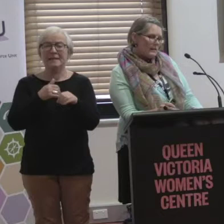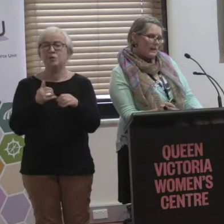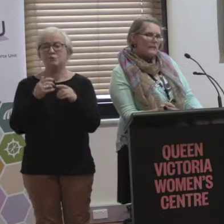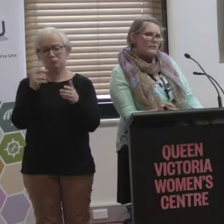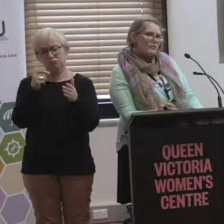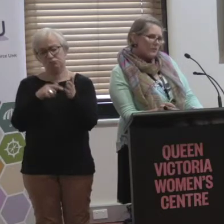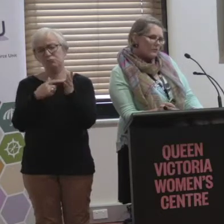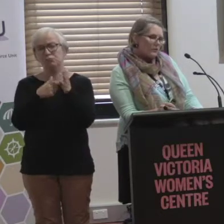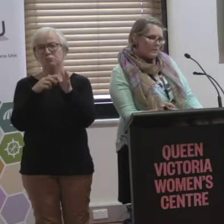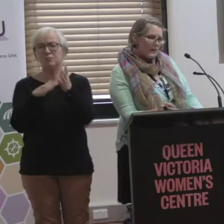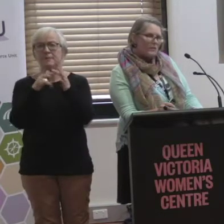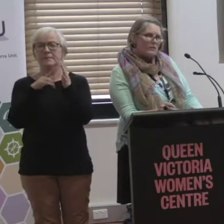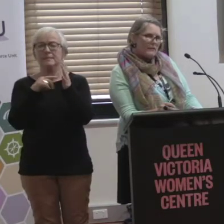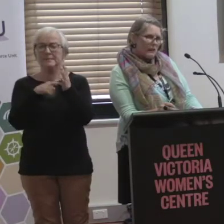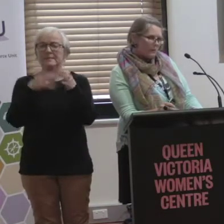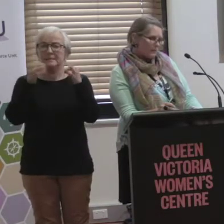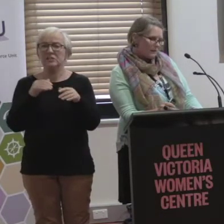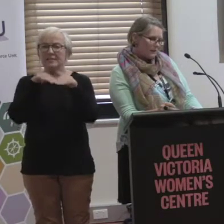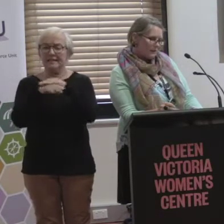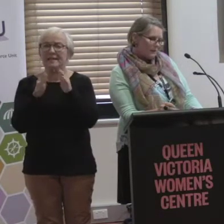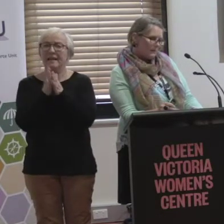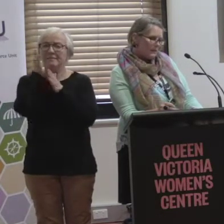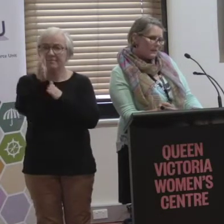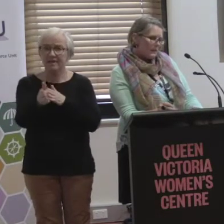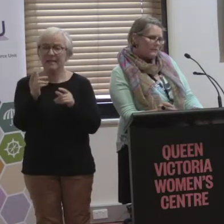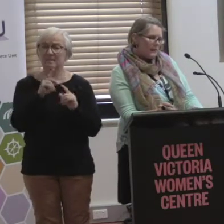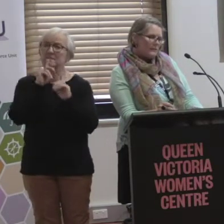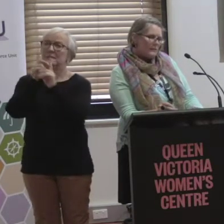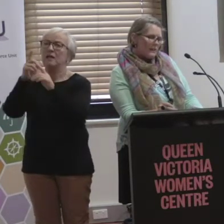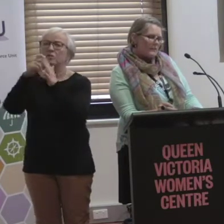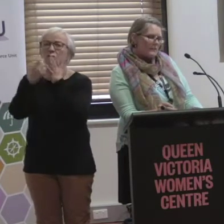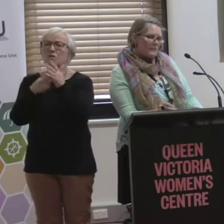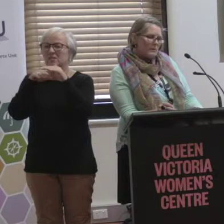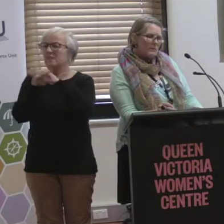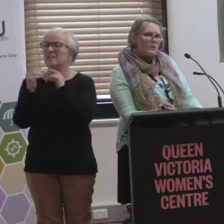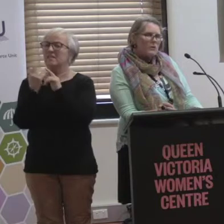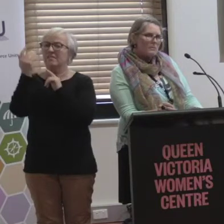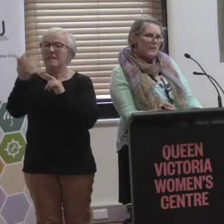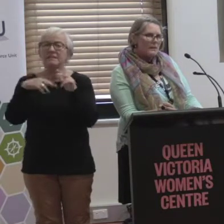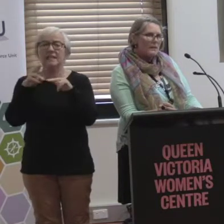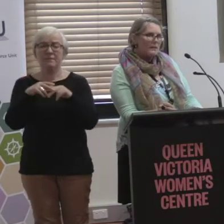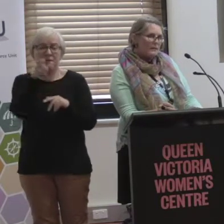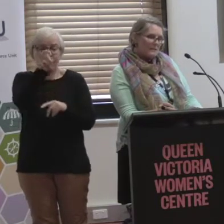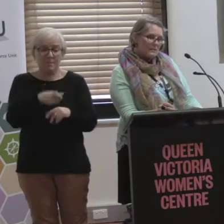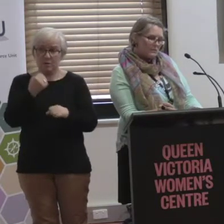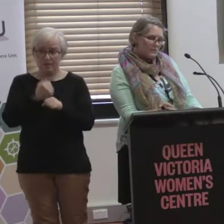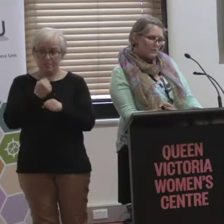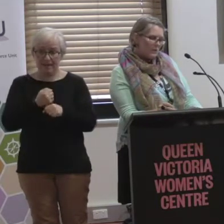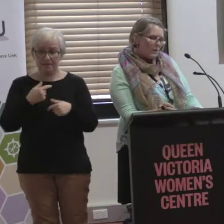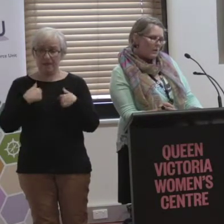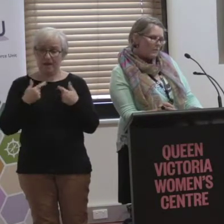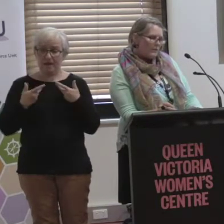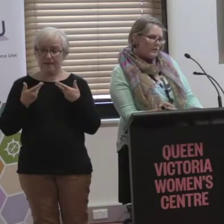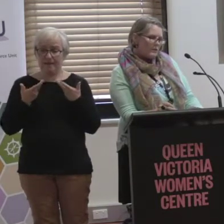advance, and it's directed to the patient's health practitioner. It takes effect as if the person who'd made it had consented